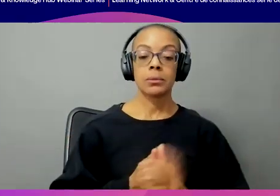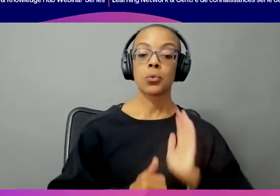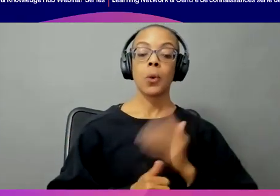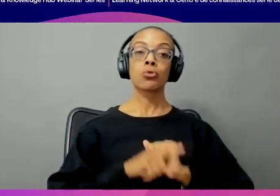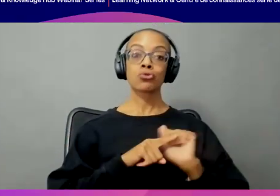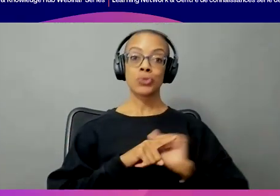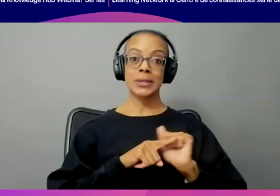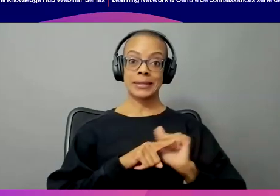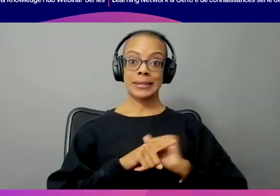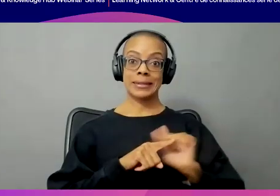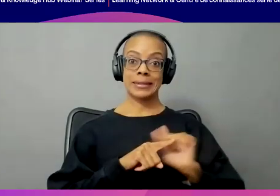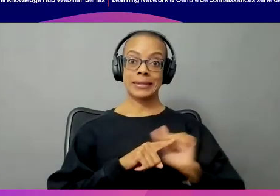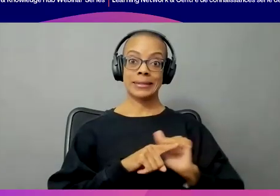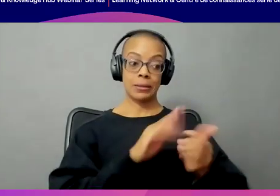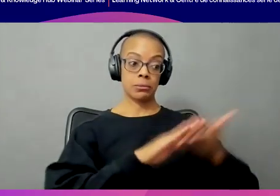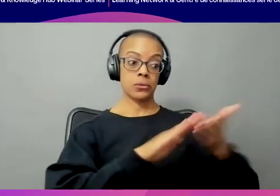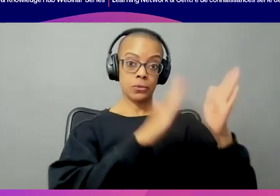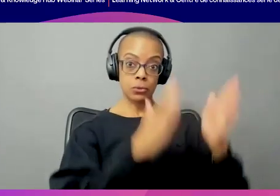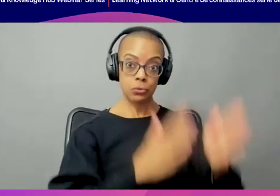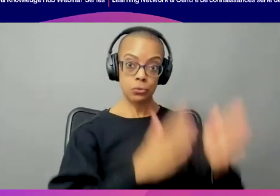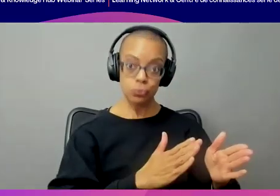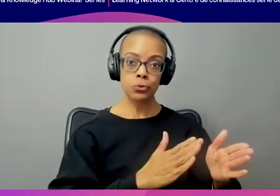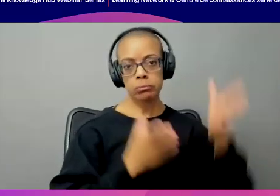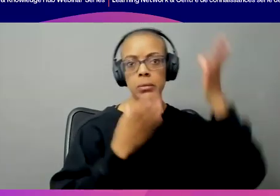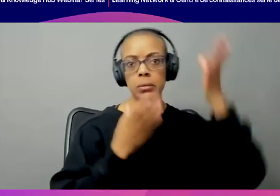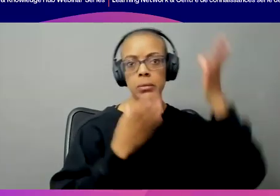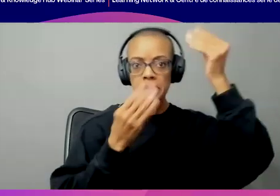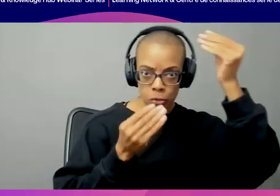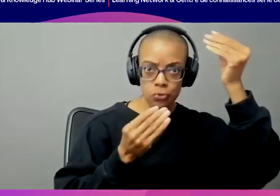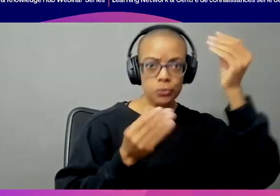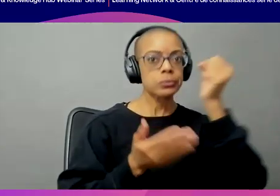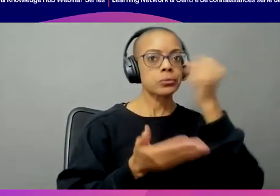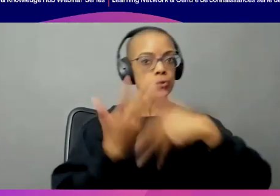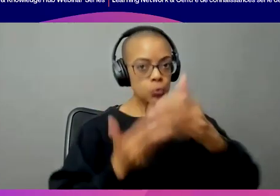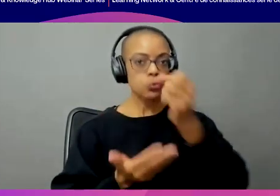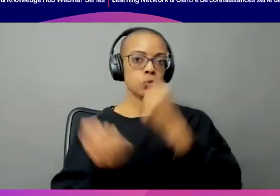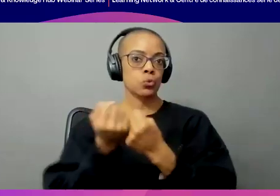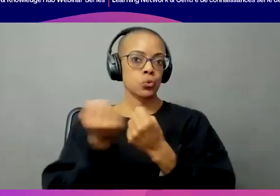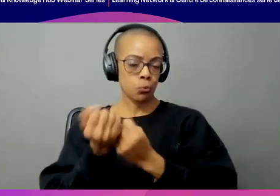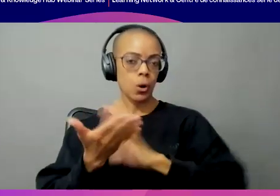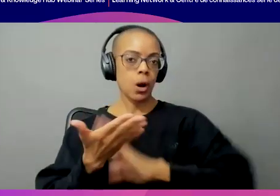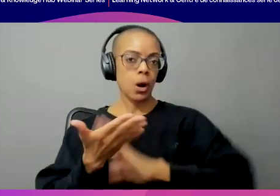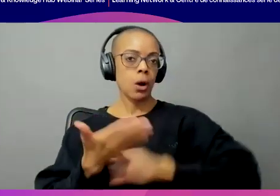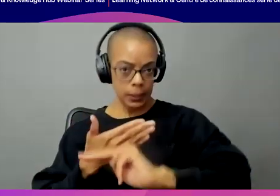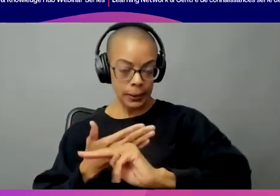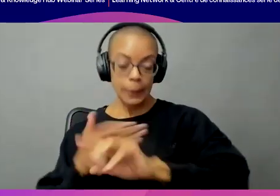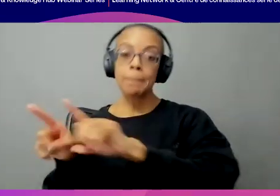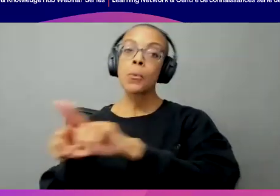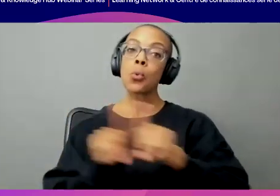the facilitators was obviously about the content of the social support curriculum, but was also